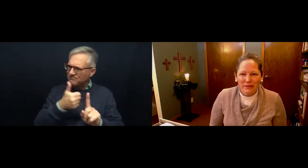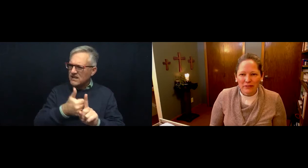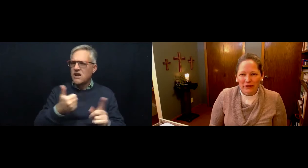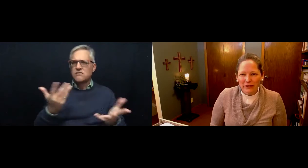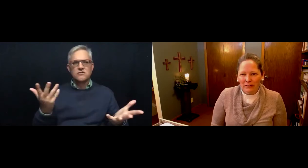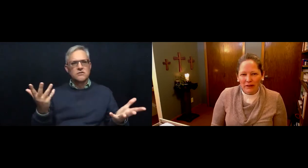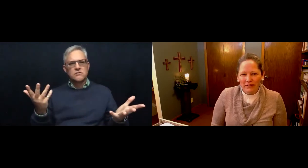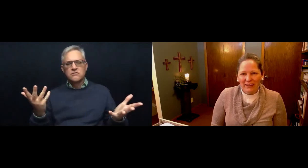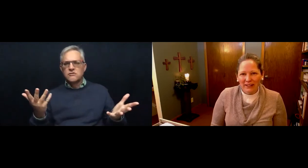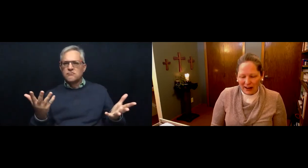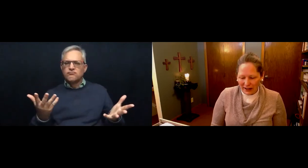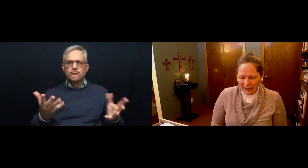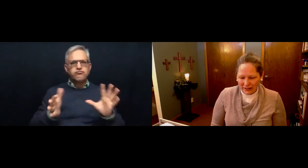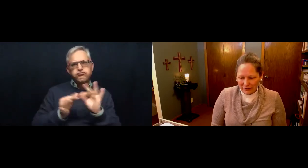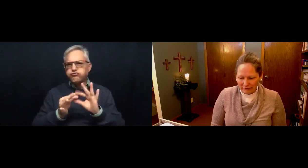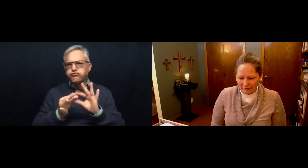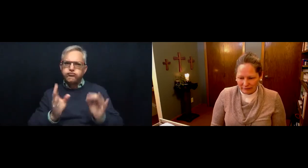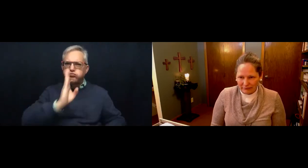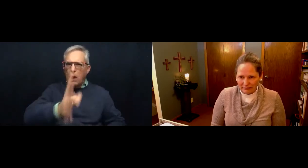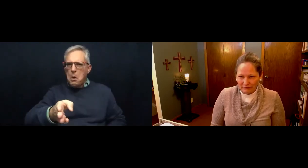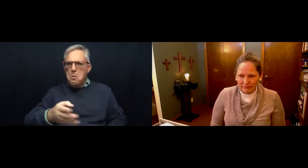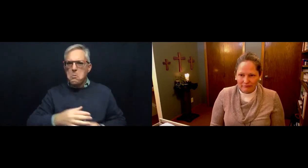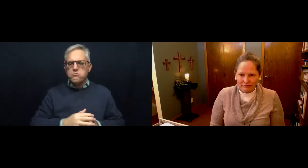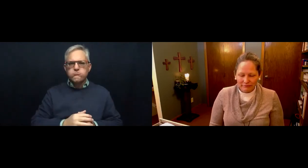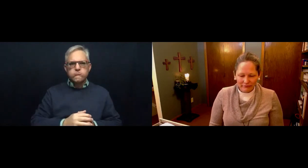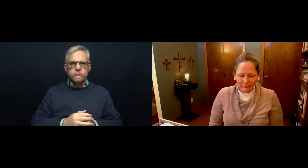Doesn't seem very loving and kind.